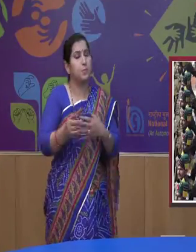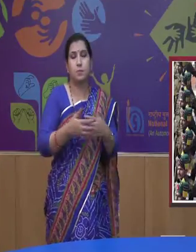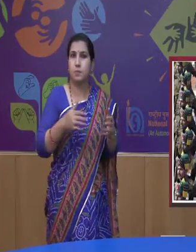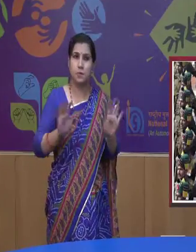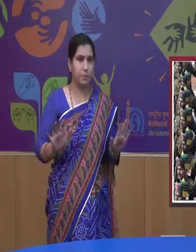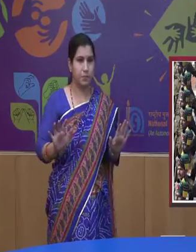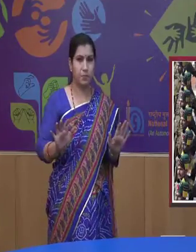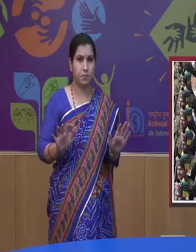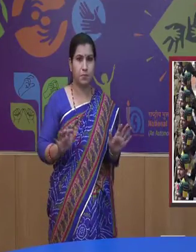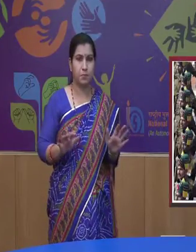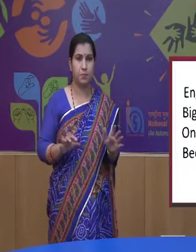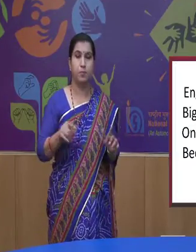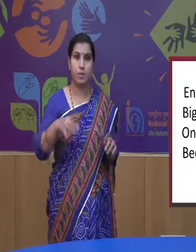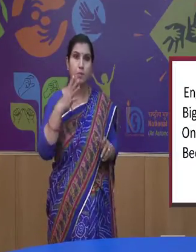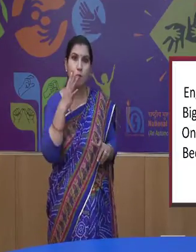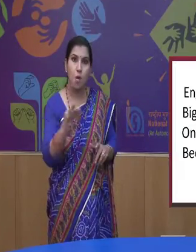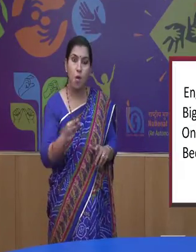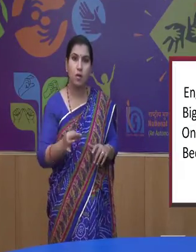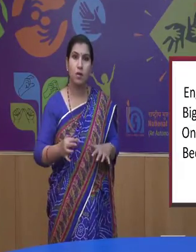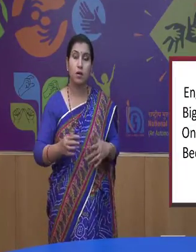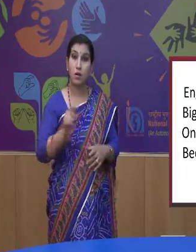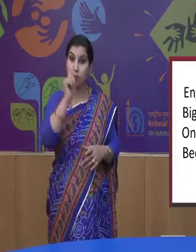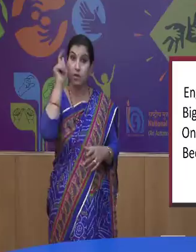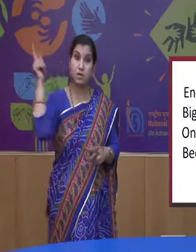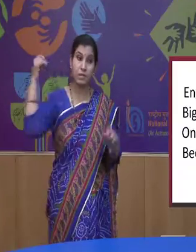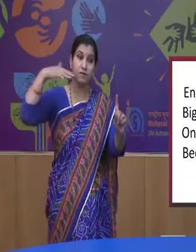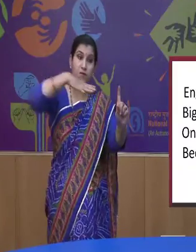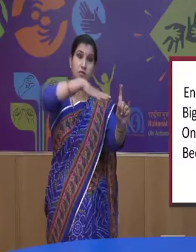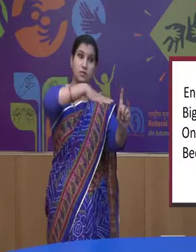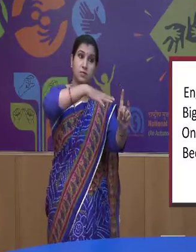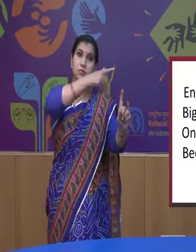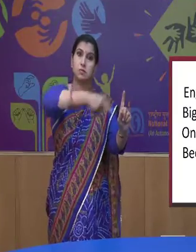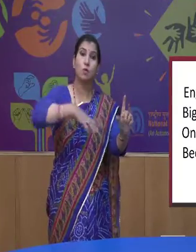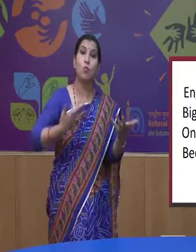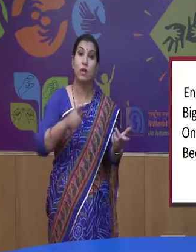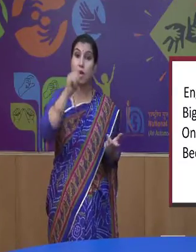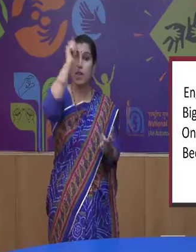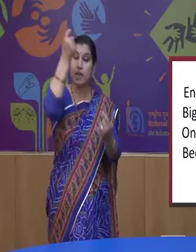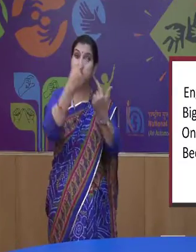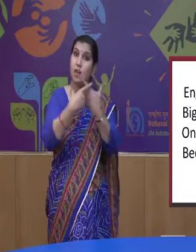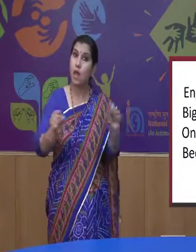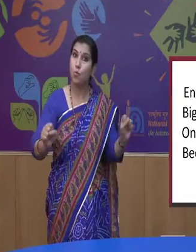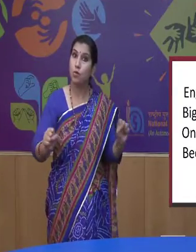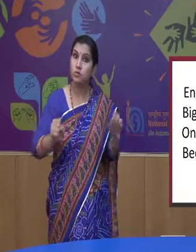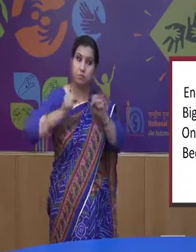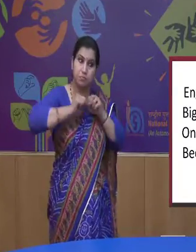However, the most important British influence has been the English language.